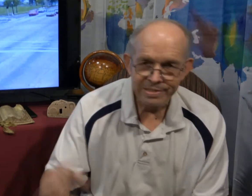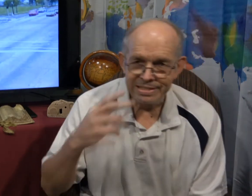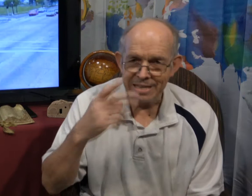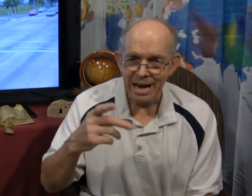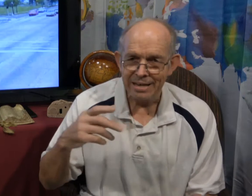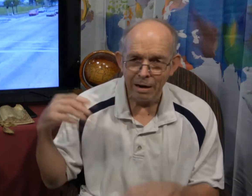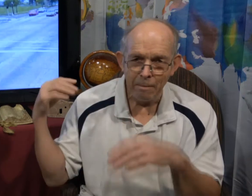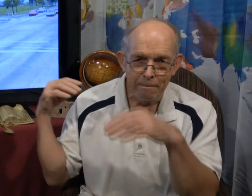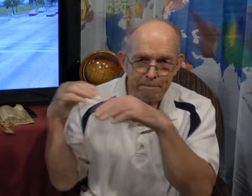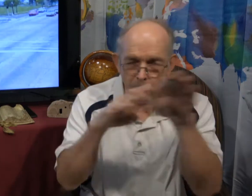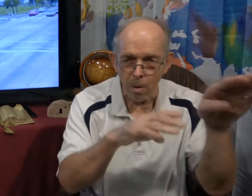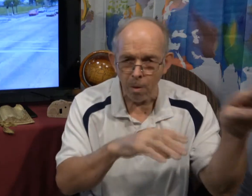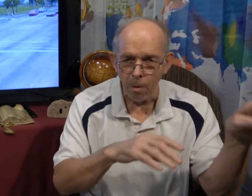Get out.